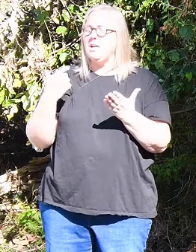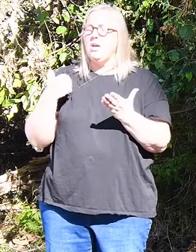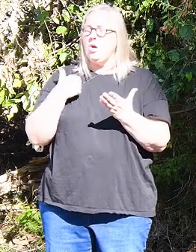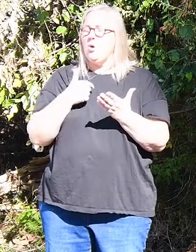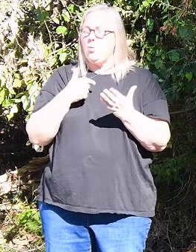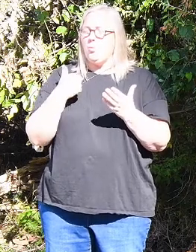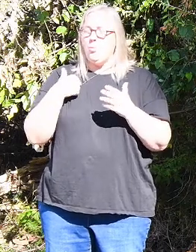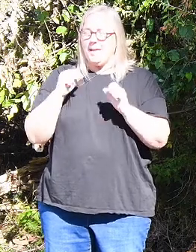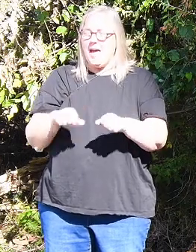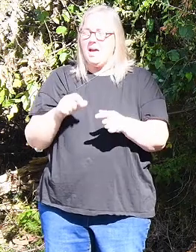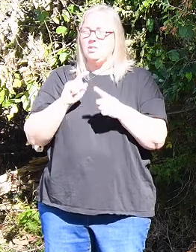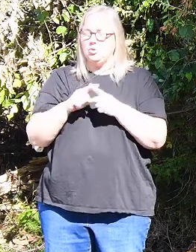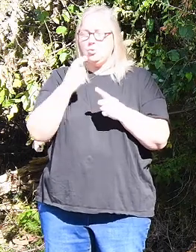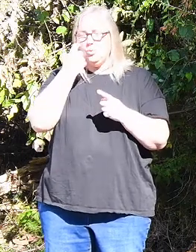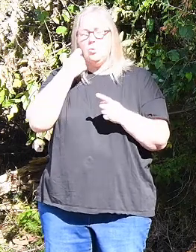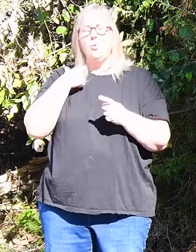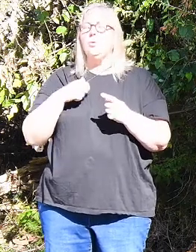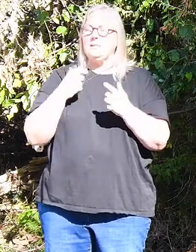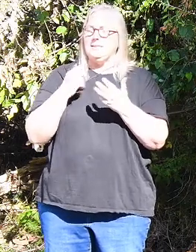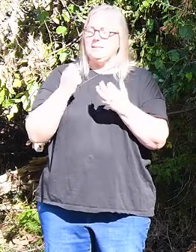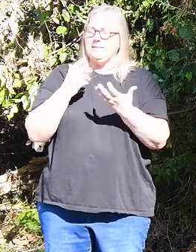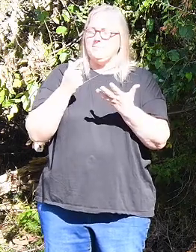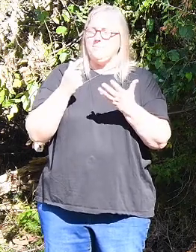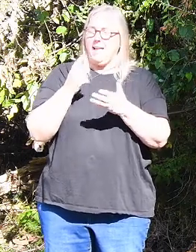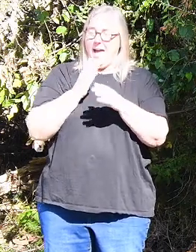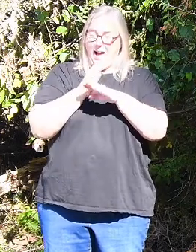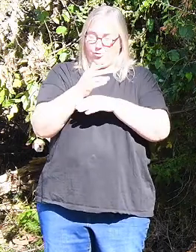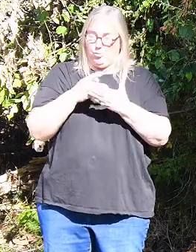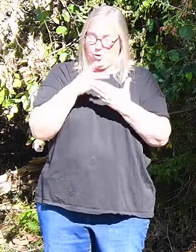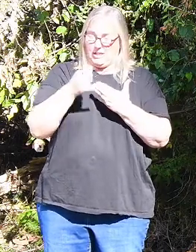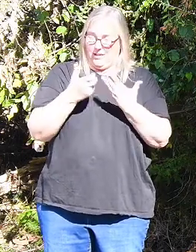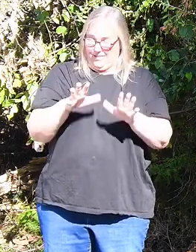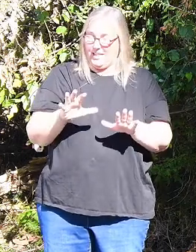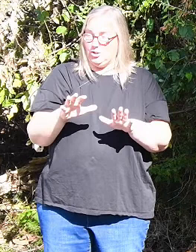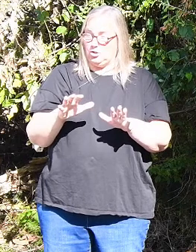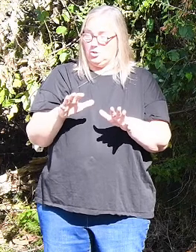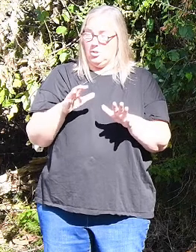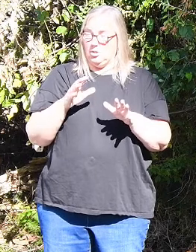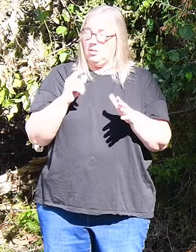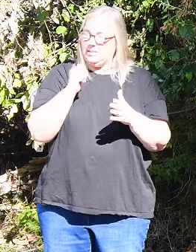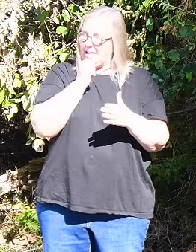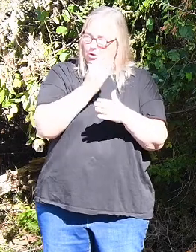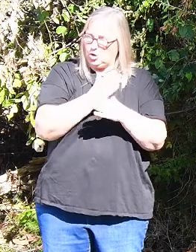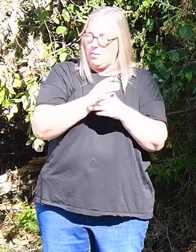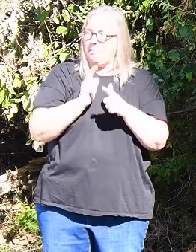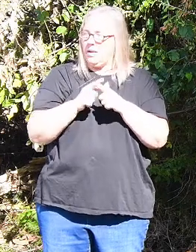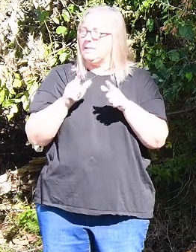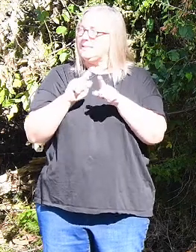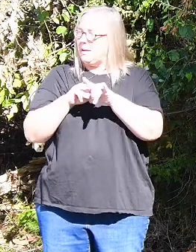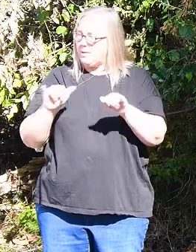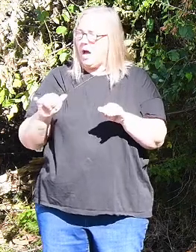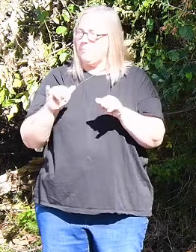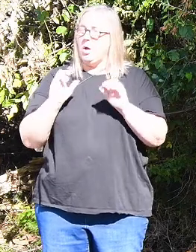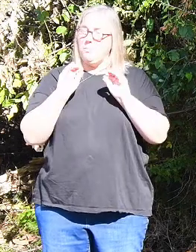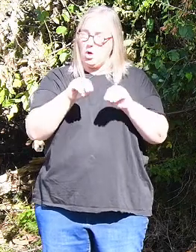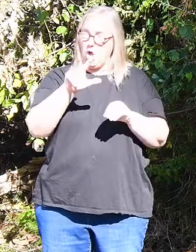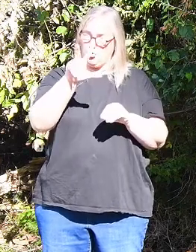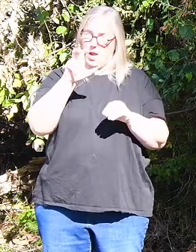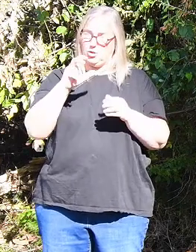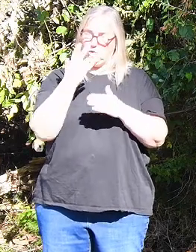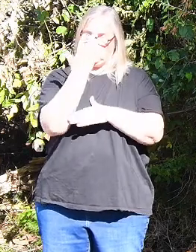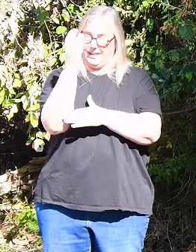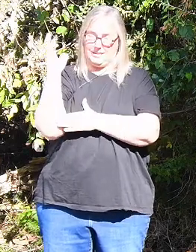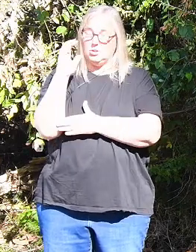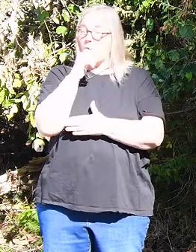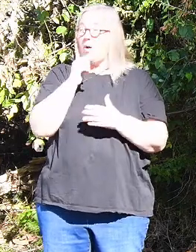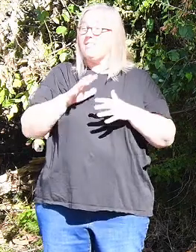But then when we're done with this project, putting in 300 trees to make it so this is the entire area, not